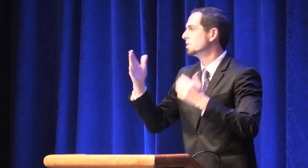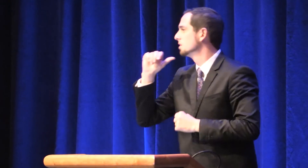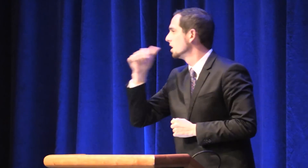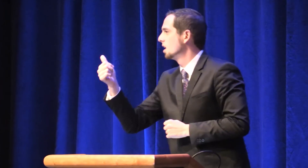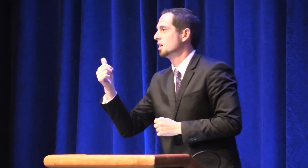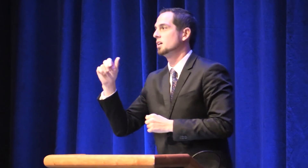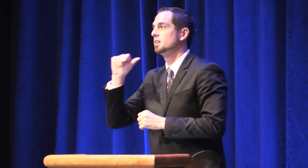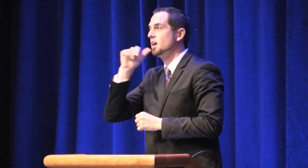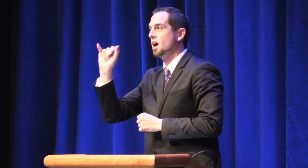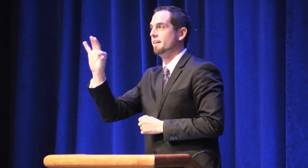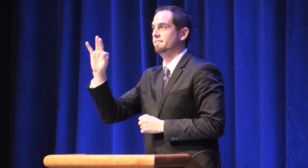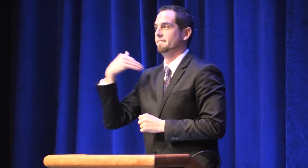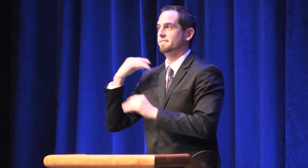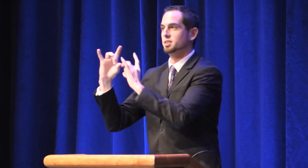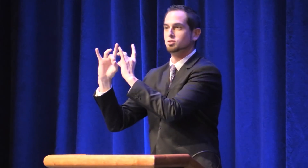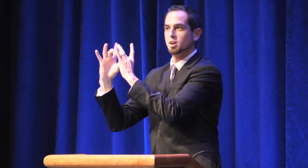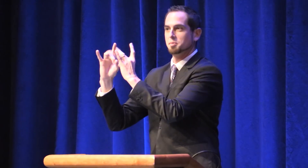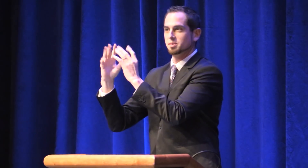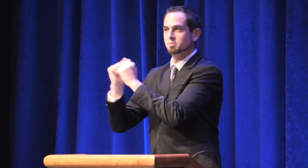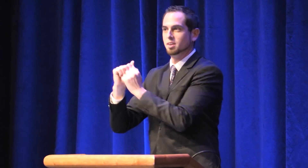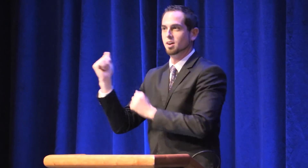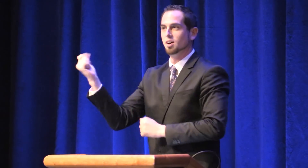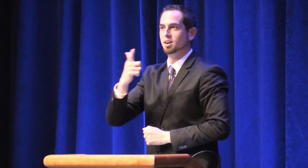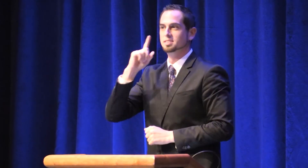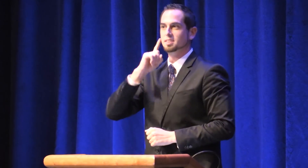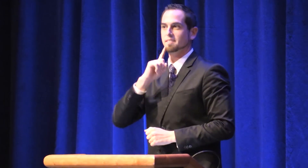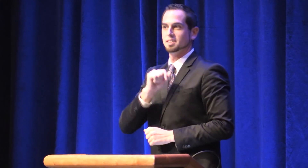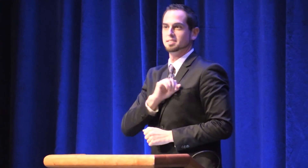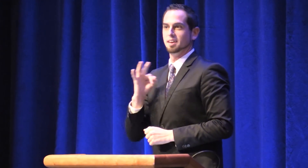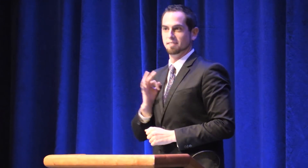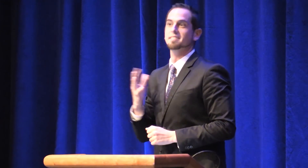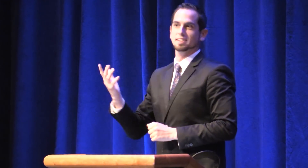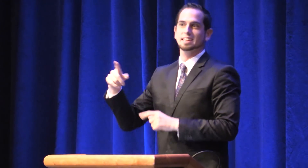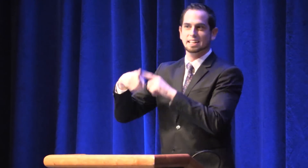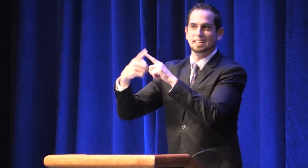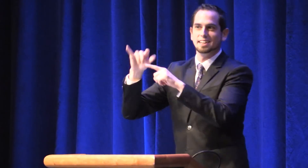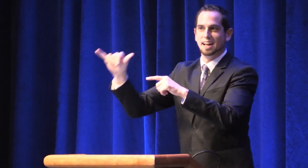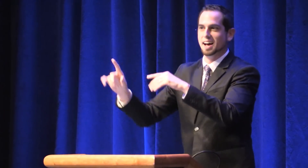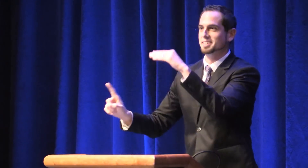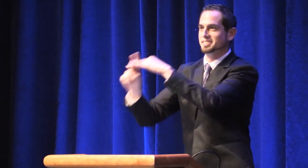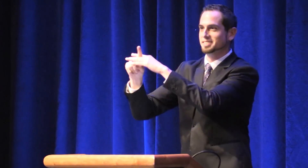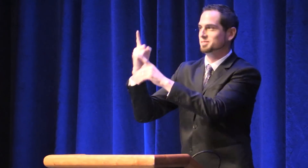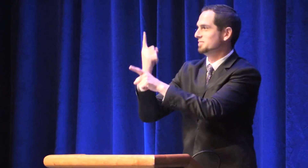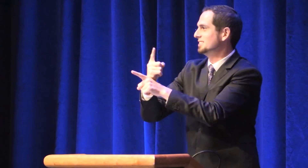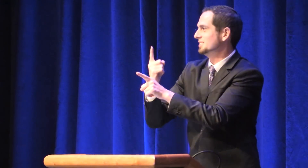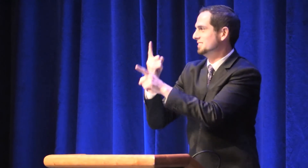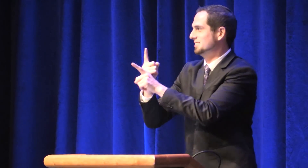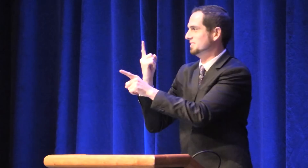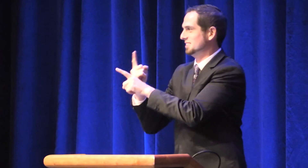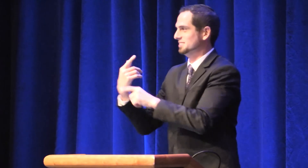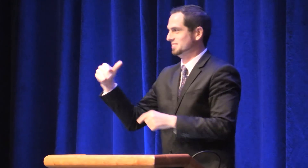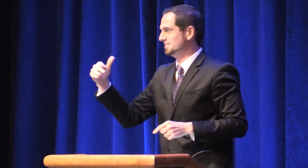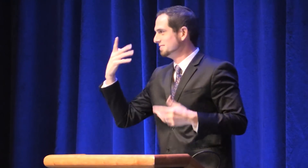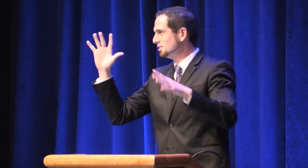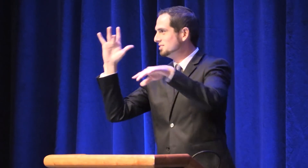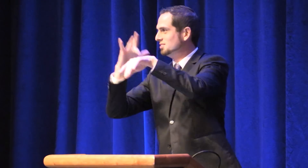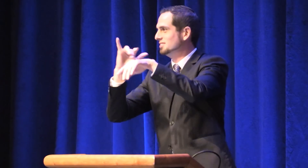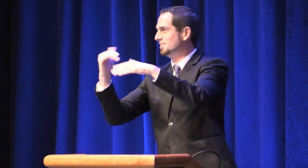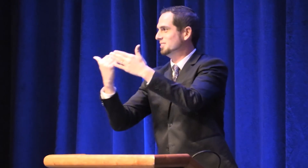not of import to the rest of society? Well, maybe that was until we had a signing Starbucks in Washington, D.C., right? Because